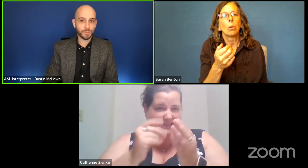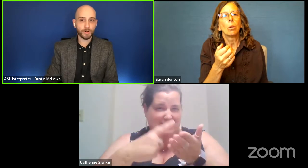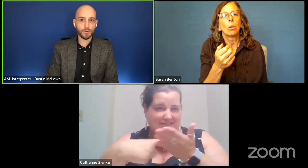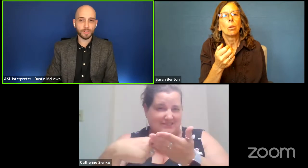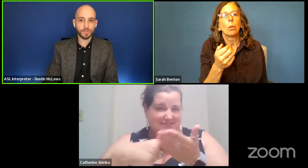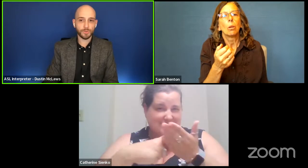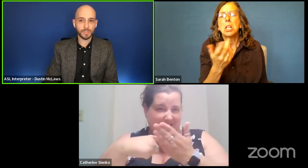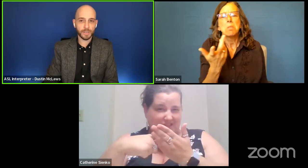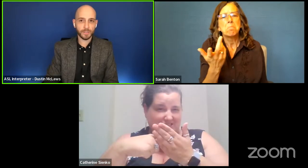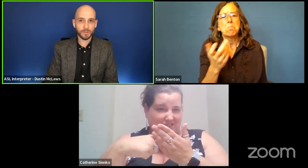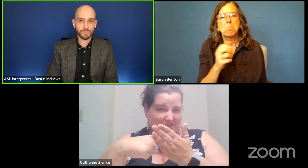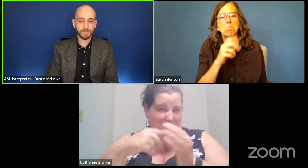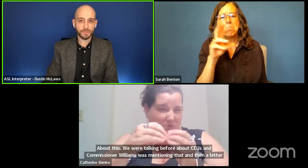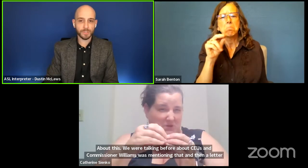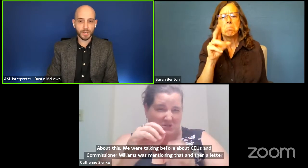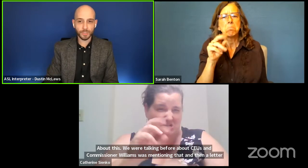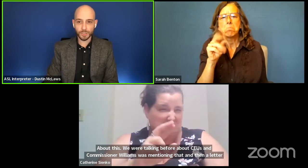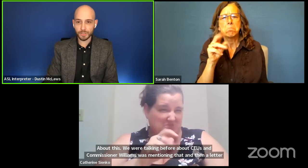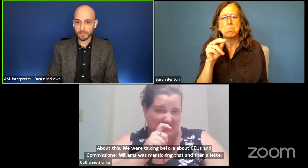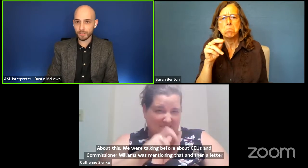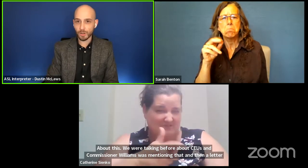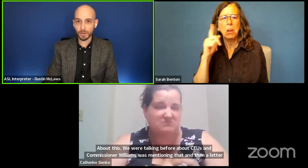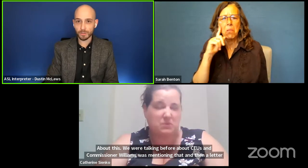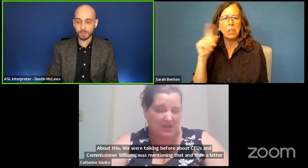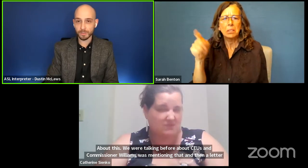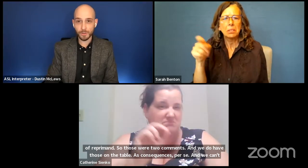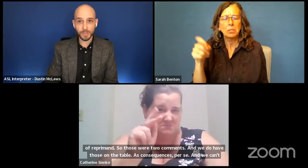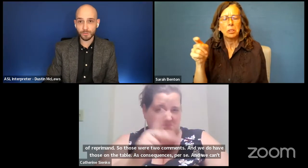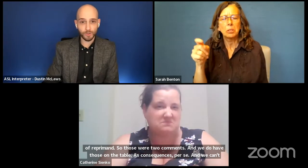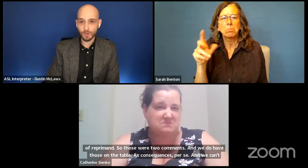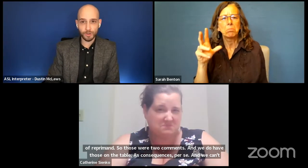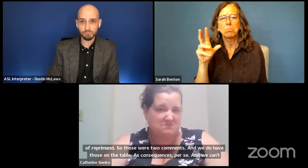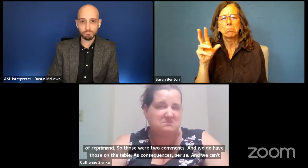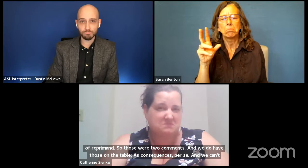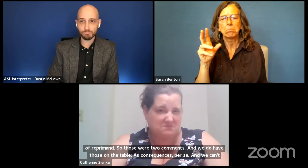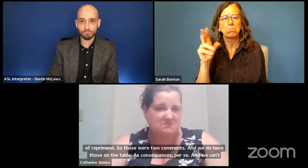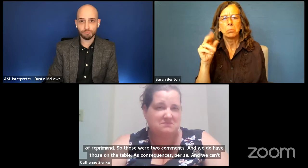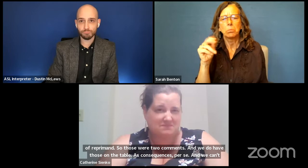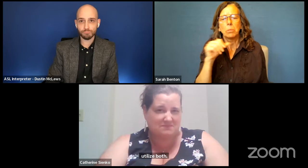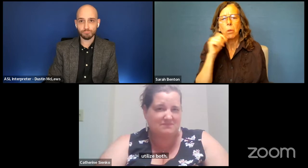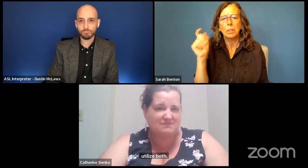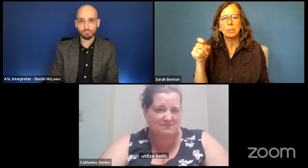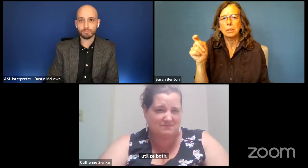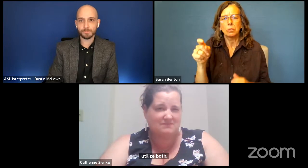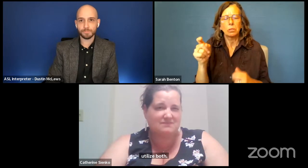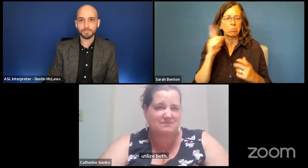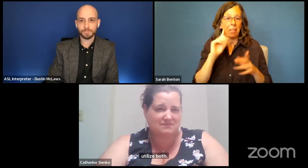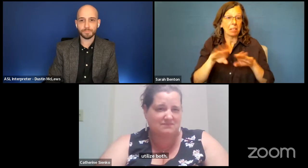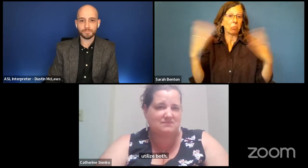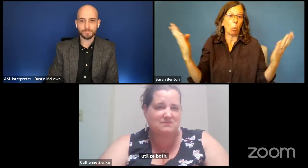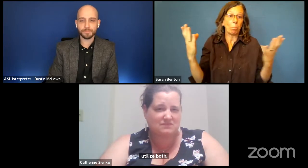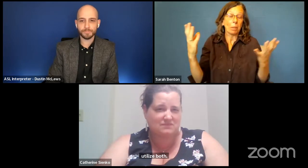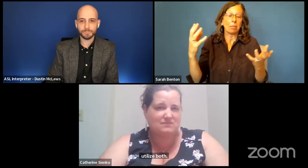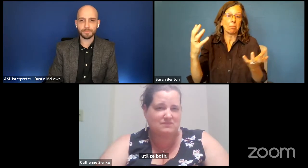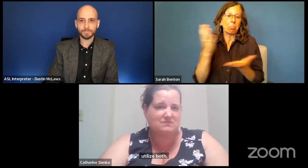Would you like to go into executive session to talk No. things further? I don't think it's